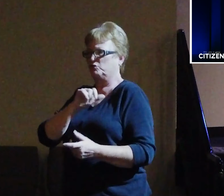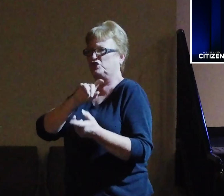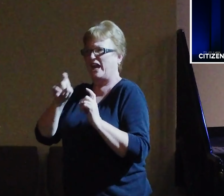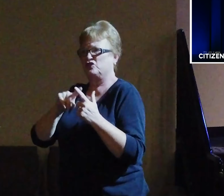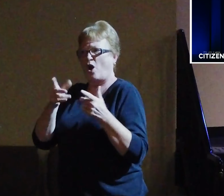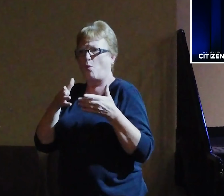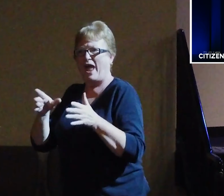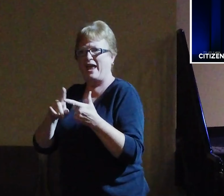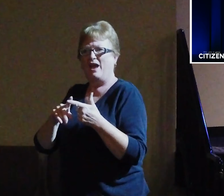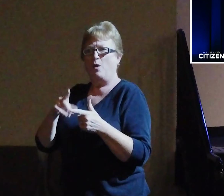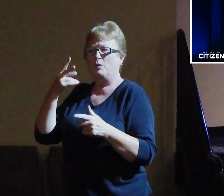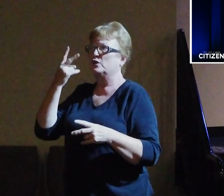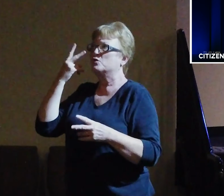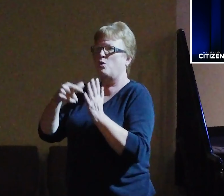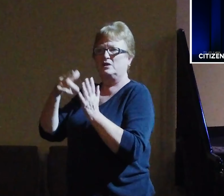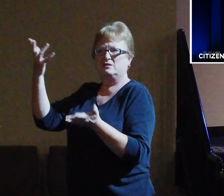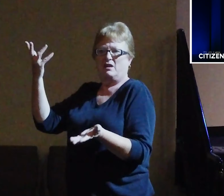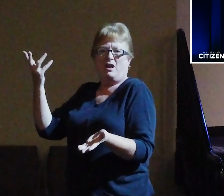we've seen that.